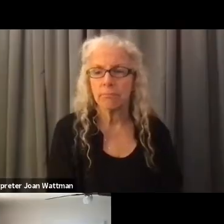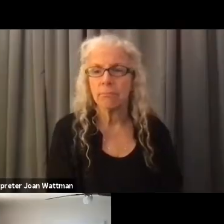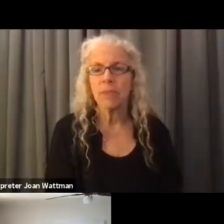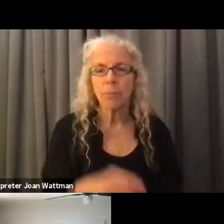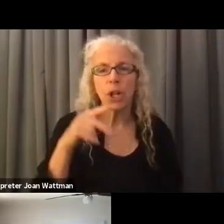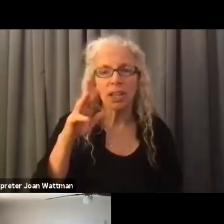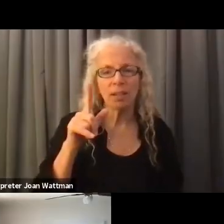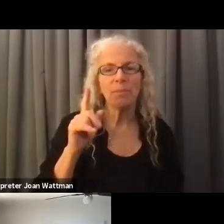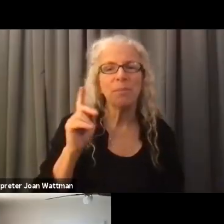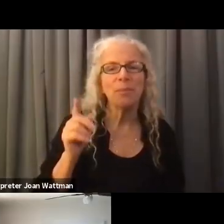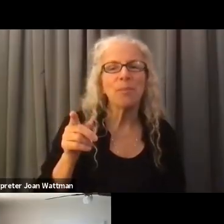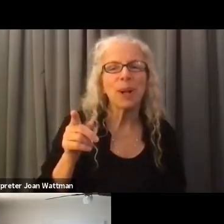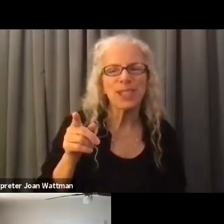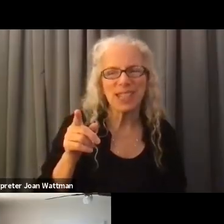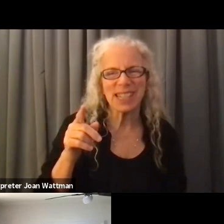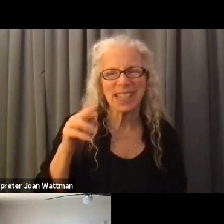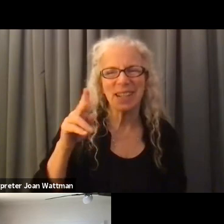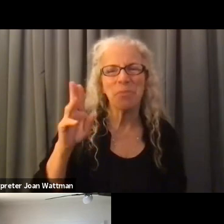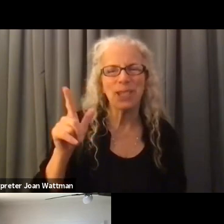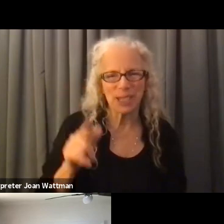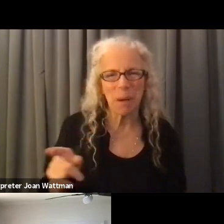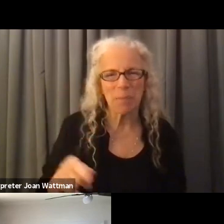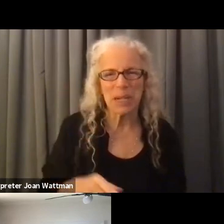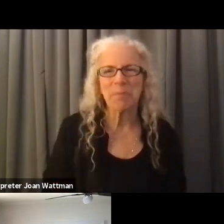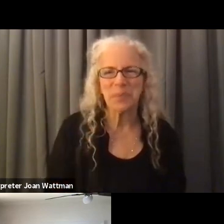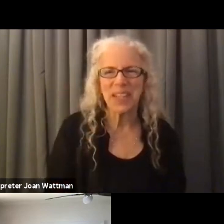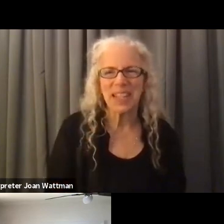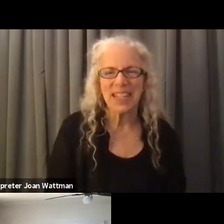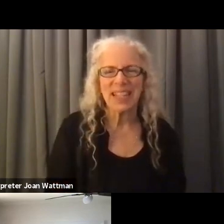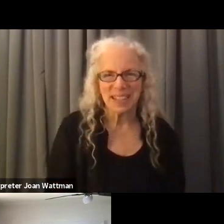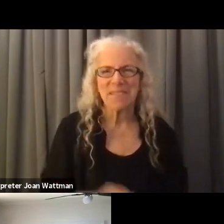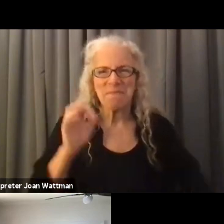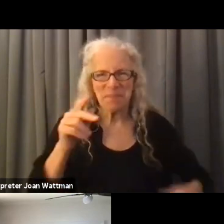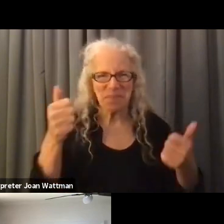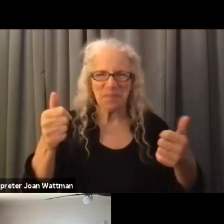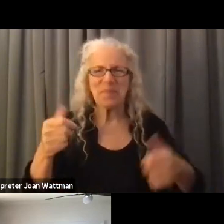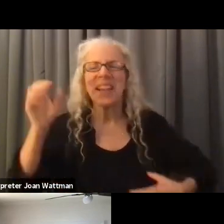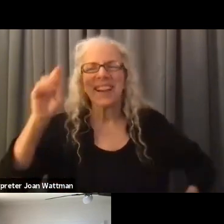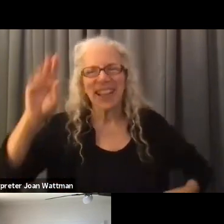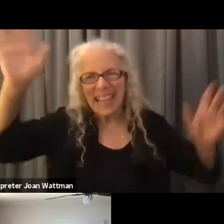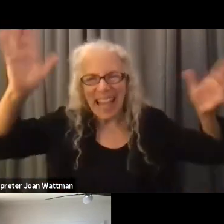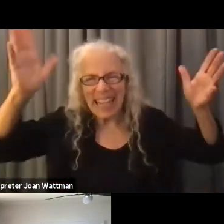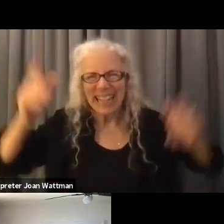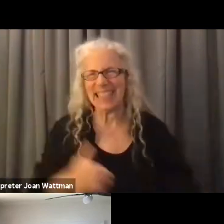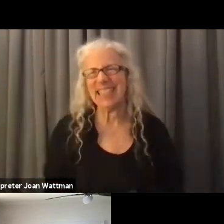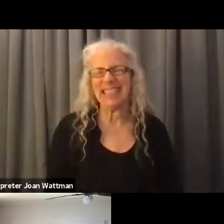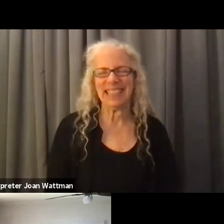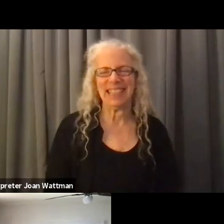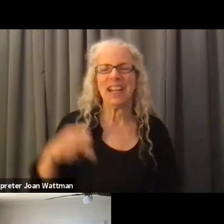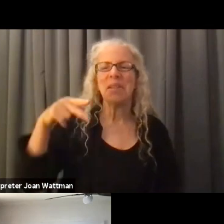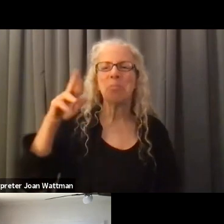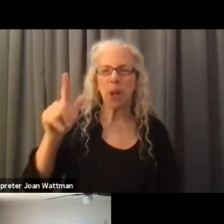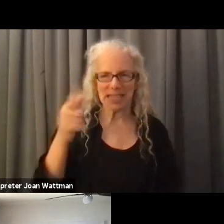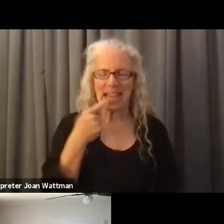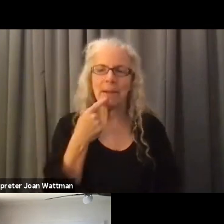Well, I don't know whether to take your silence as a government, but I'm going to take it. Oh, here we go. Paul, yay, thank you. I think